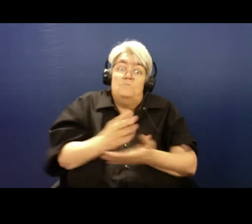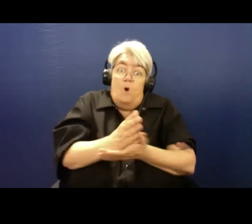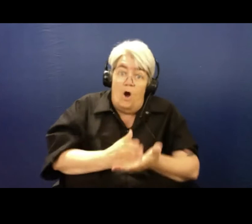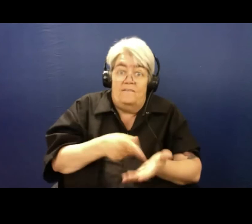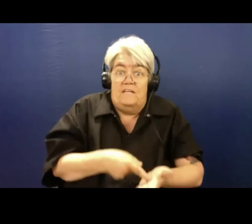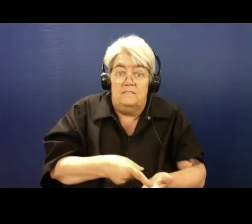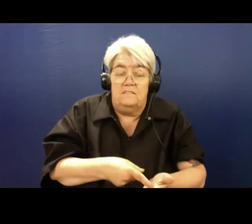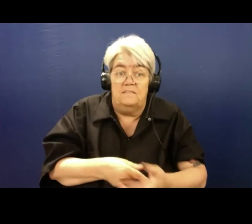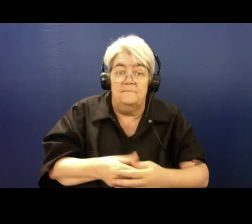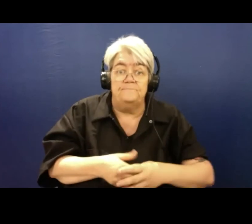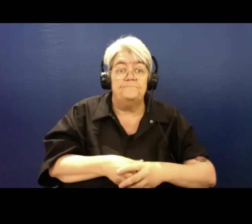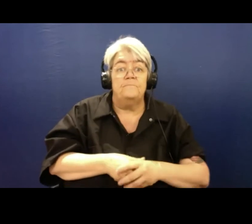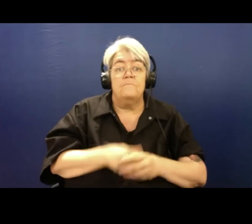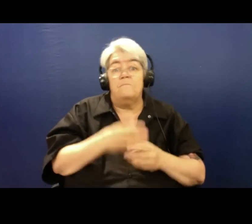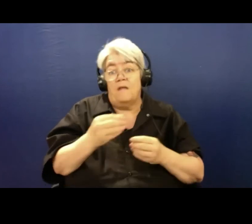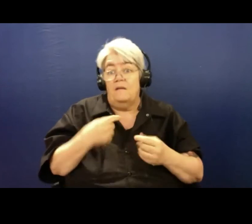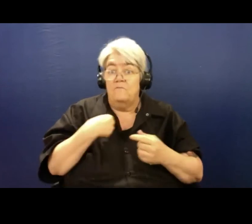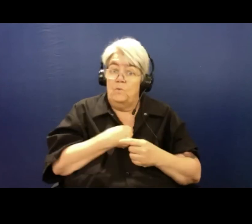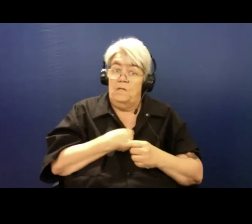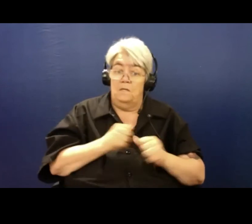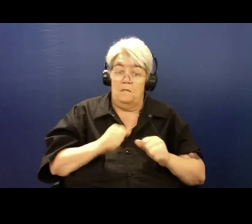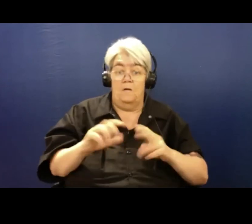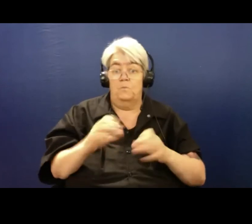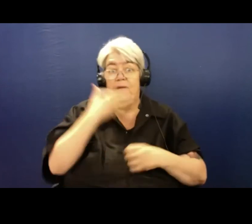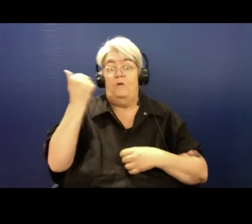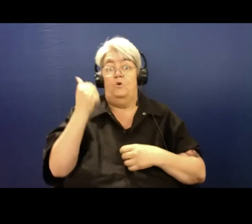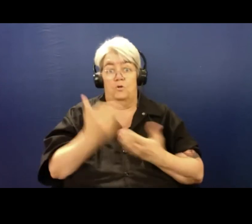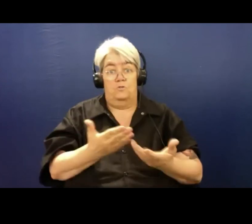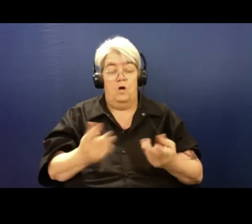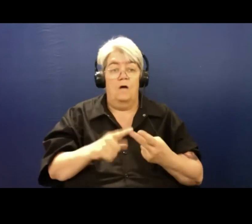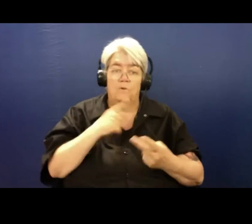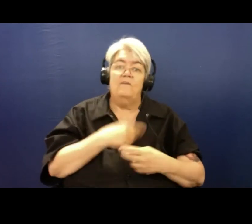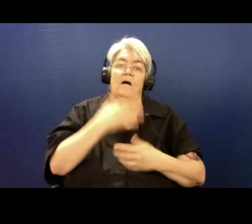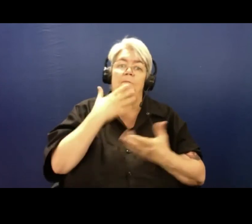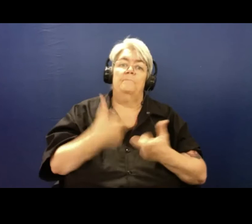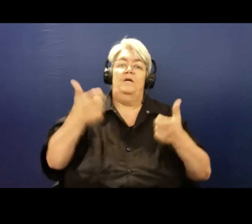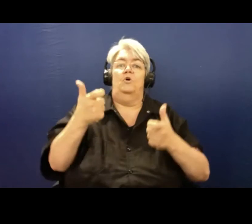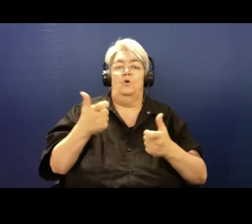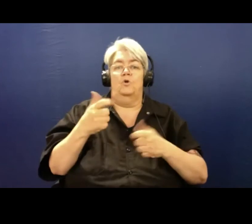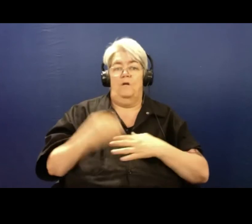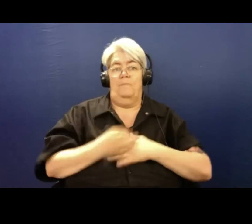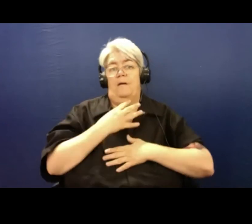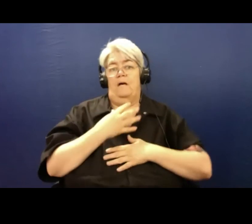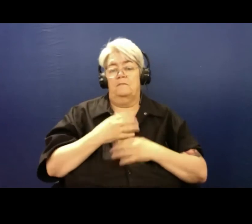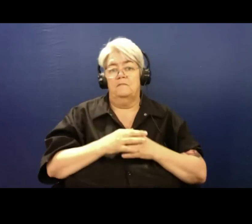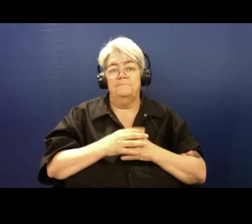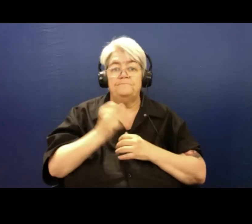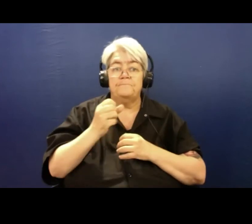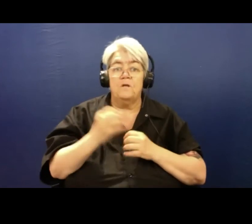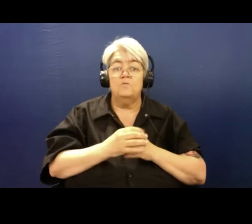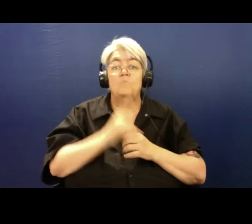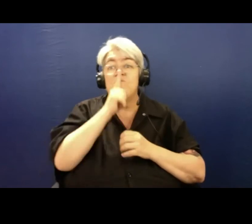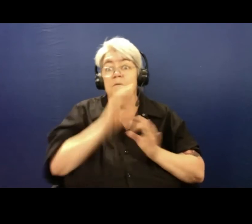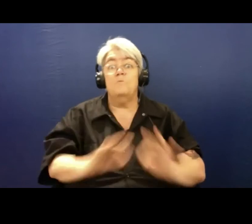if we can do a better job, I think we can have a bigger impact. So it's a really important